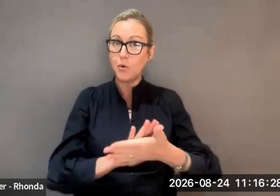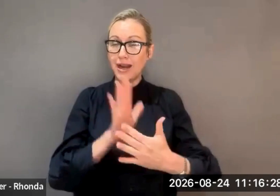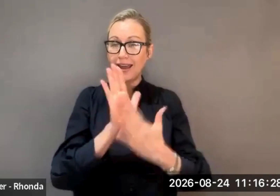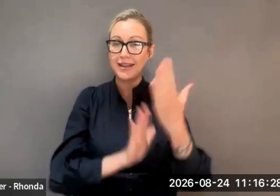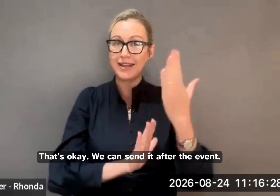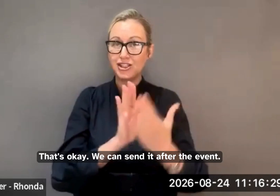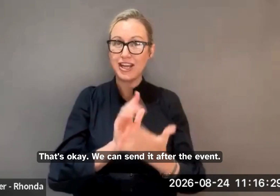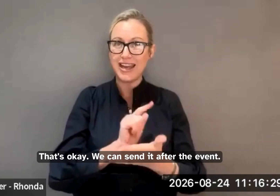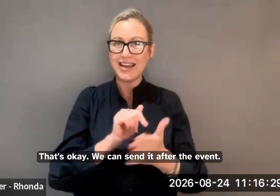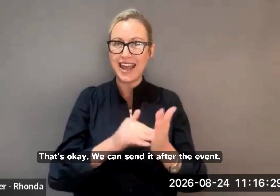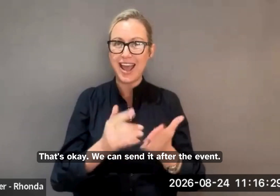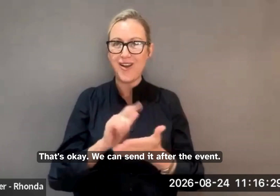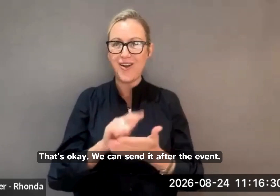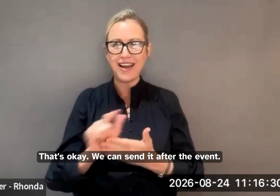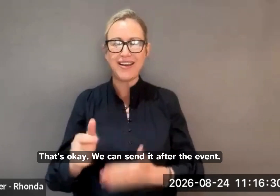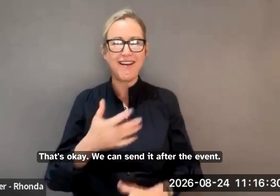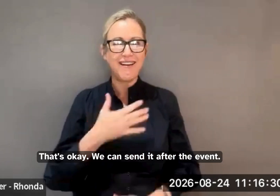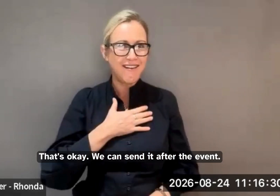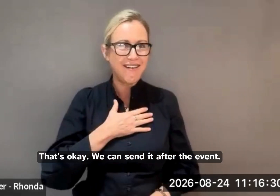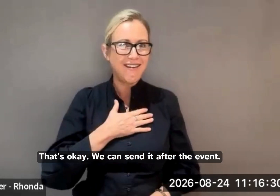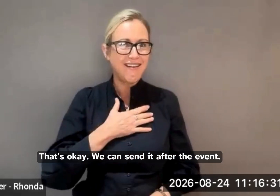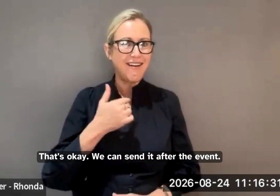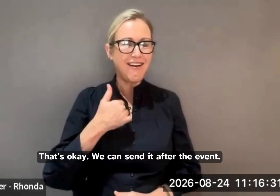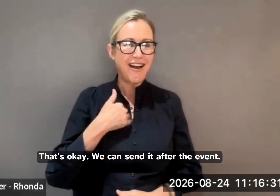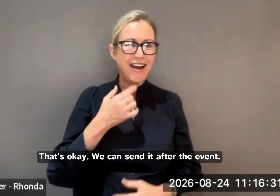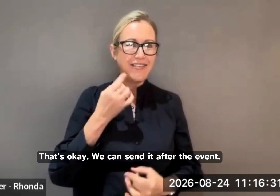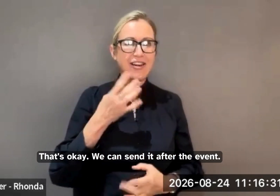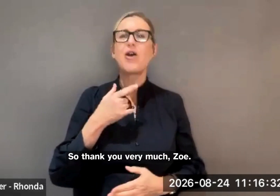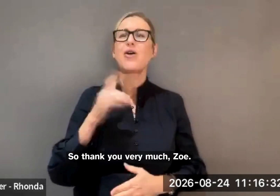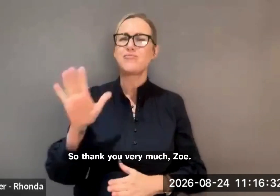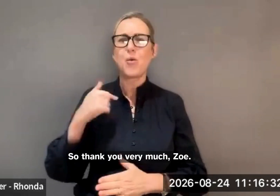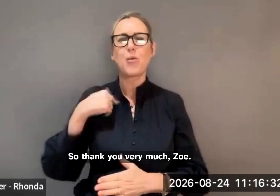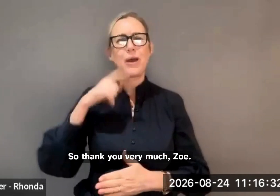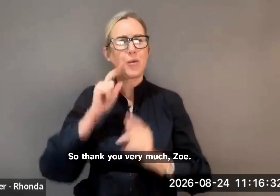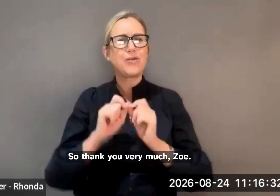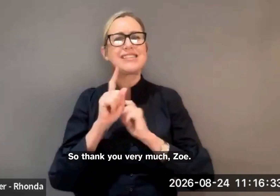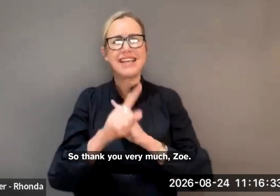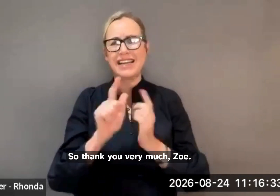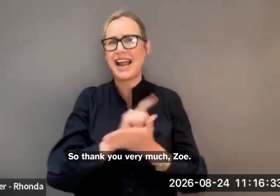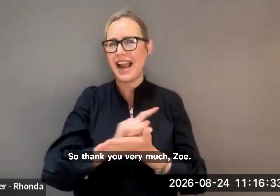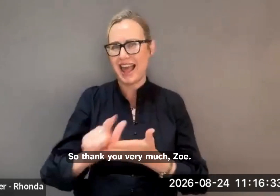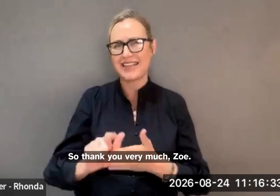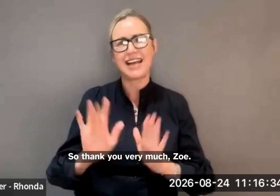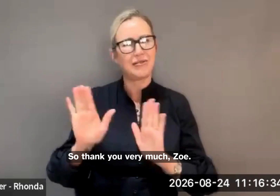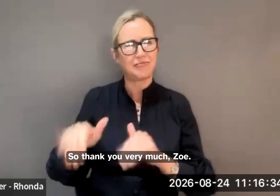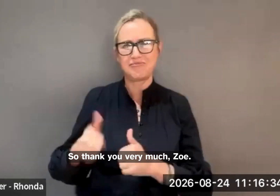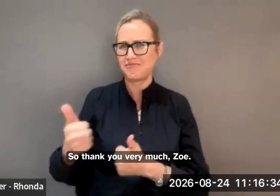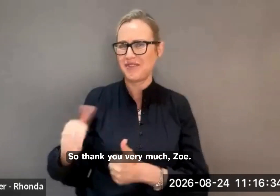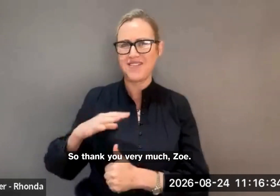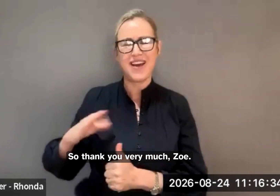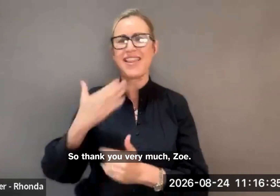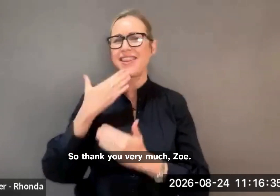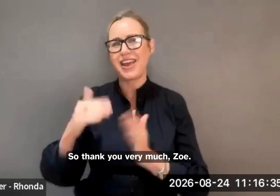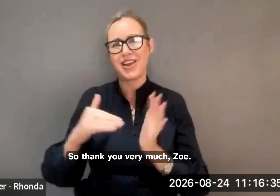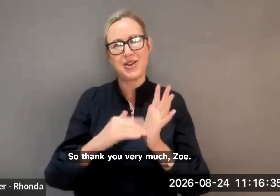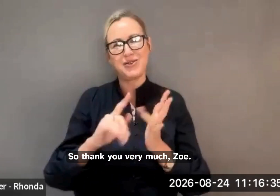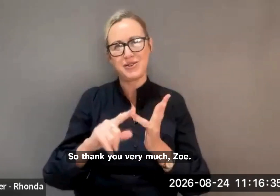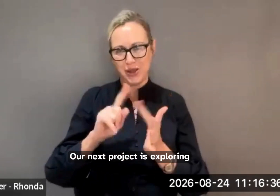is. that's okay. We can send it after the event. So thank you very much,